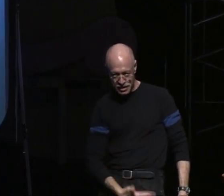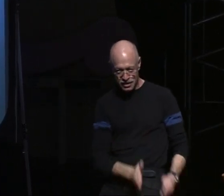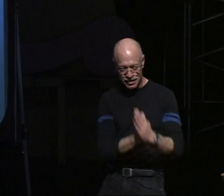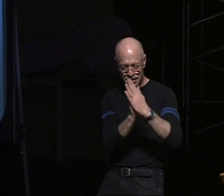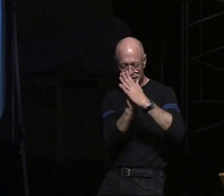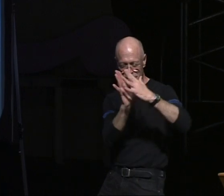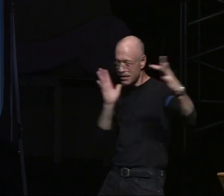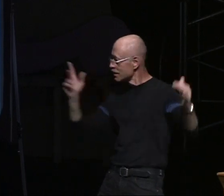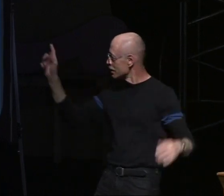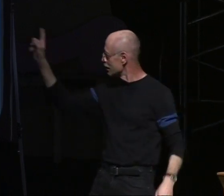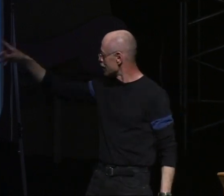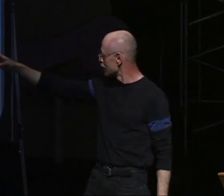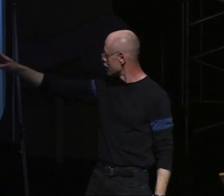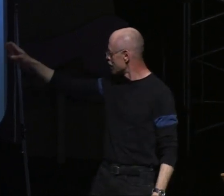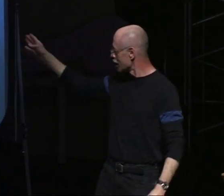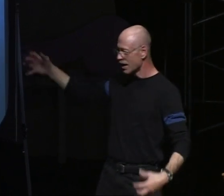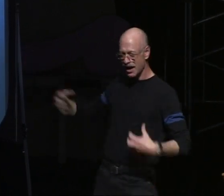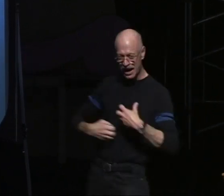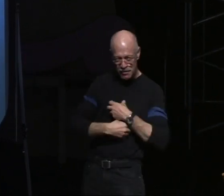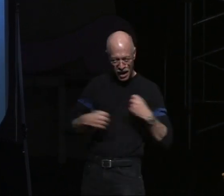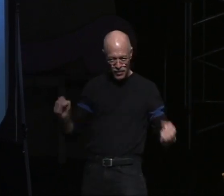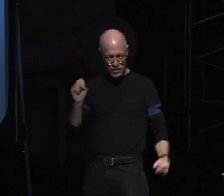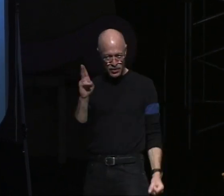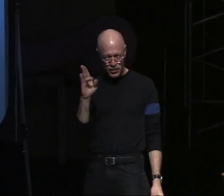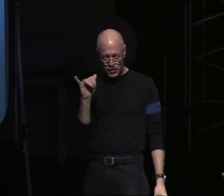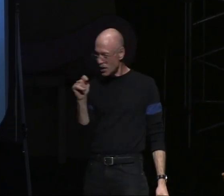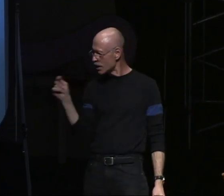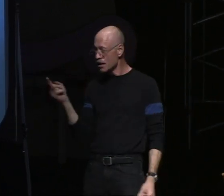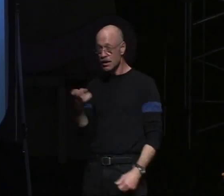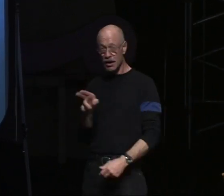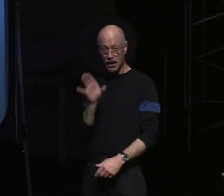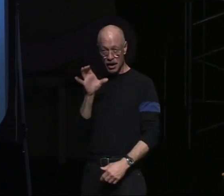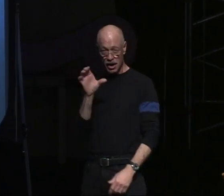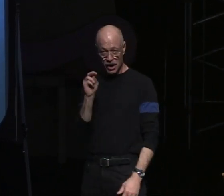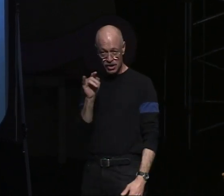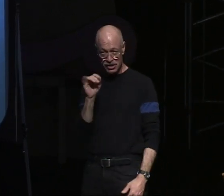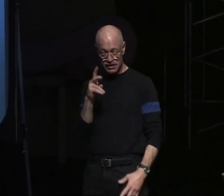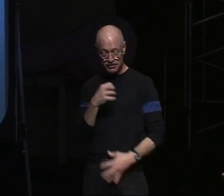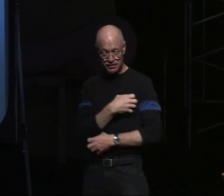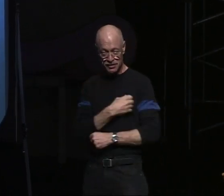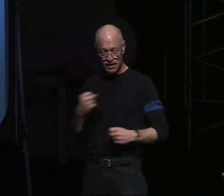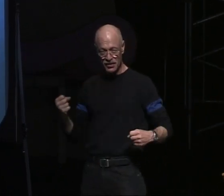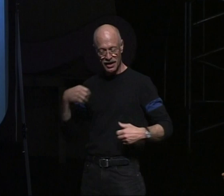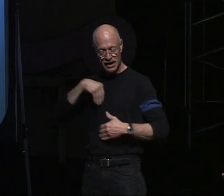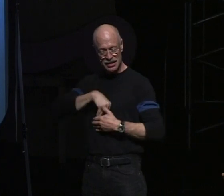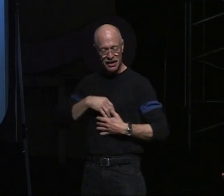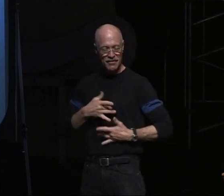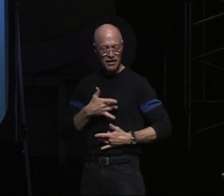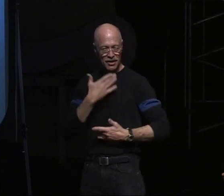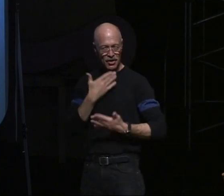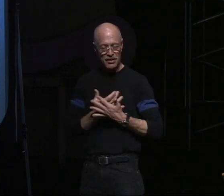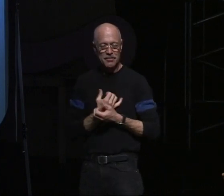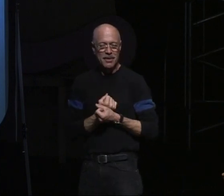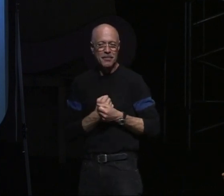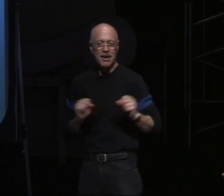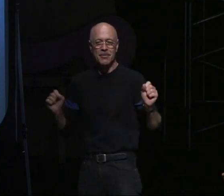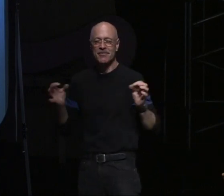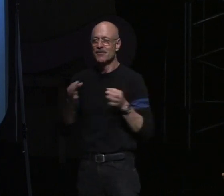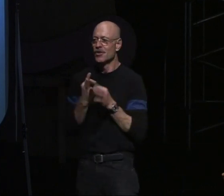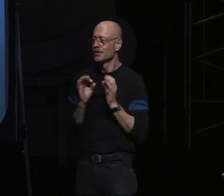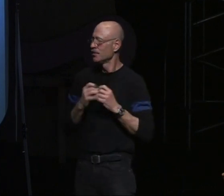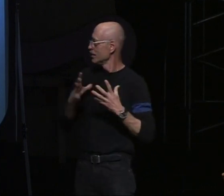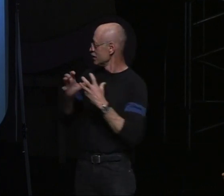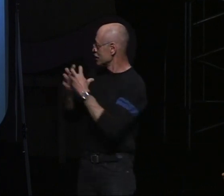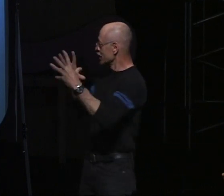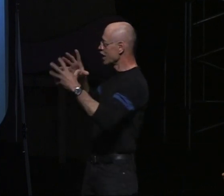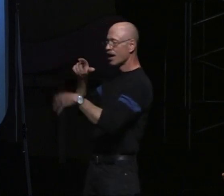every direction, and it's expanding. And that has to do with going out and feeling